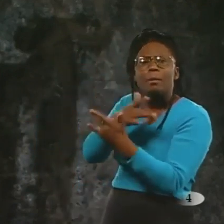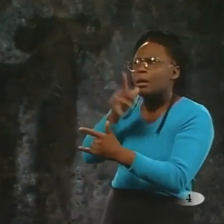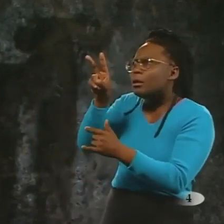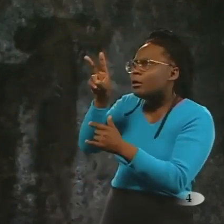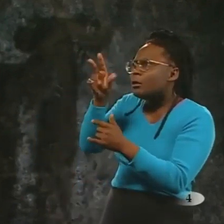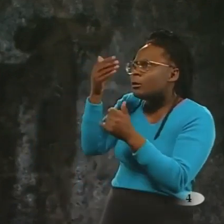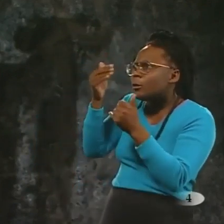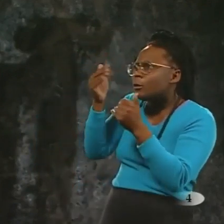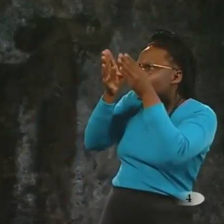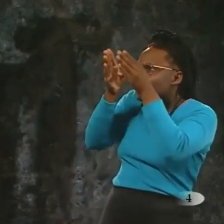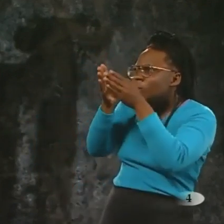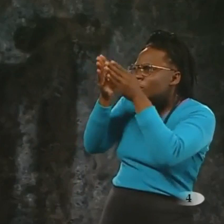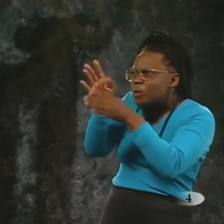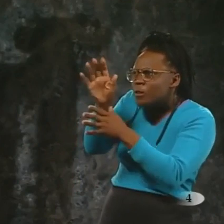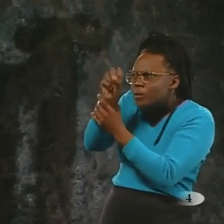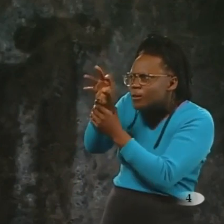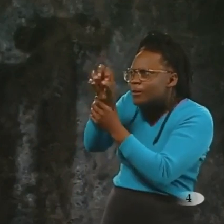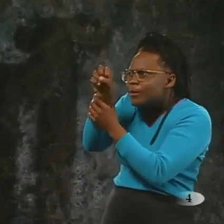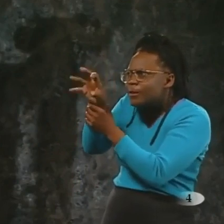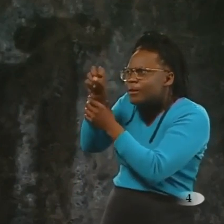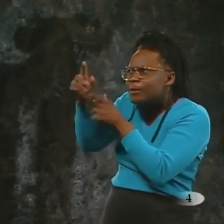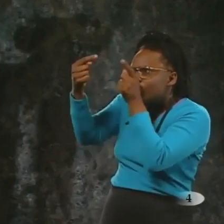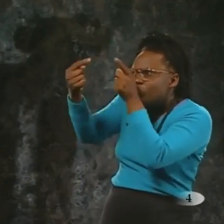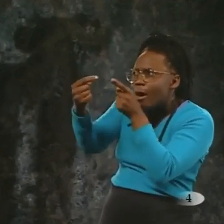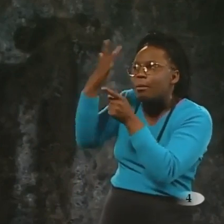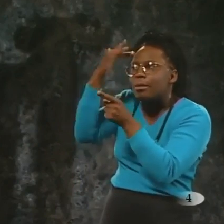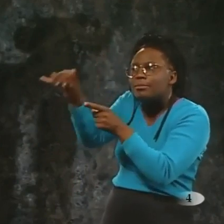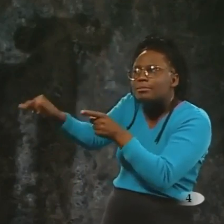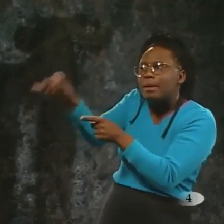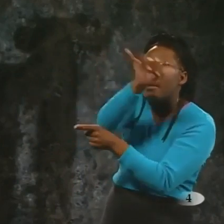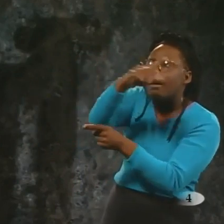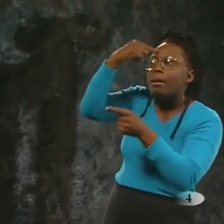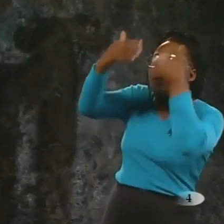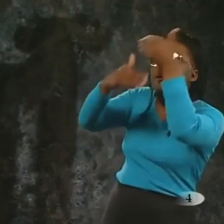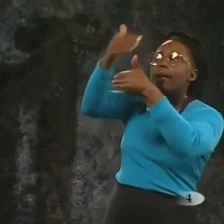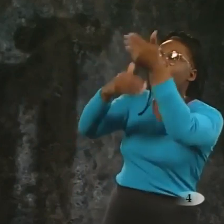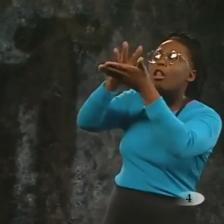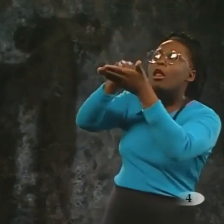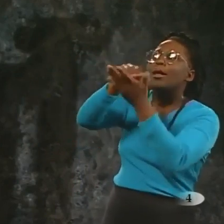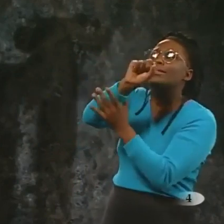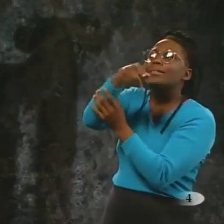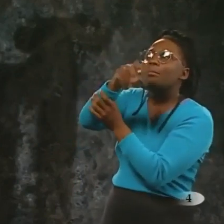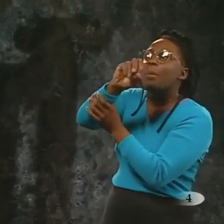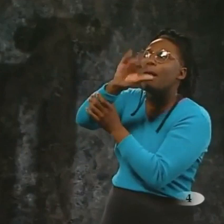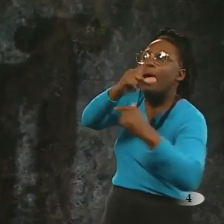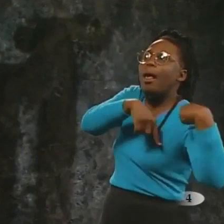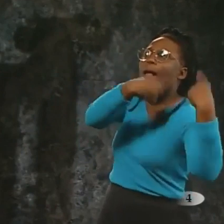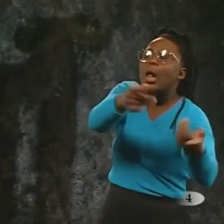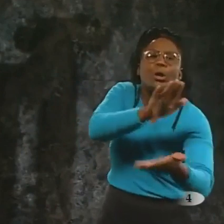Hearing people look at fingerspelling, and they're trying to get the individual letters. And that's because that thought process comes from when they were